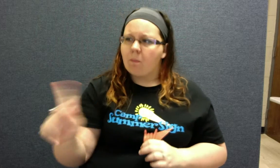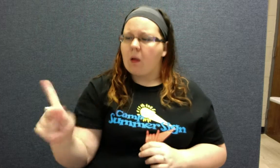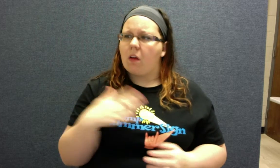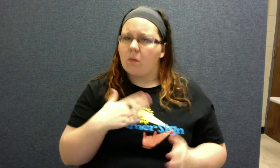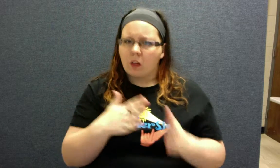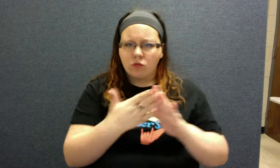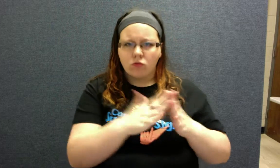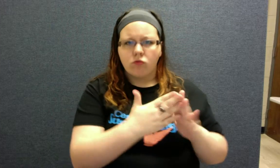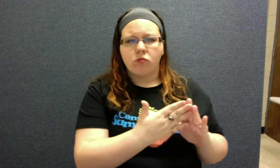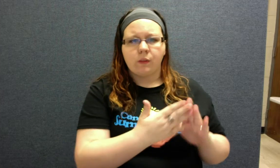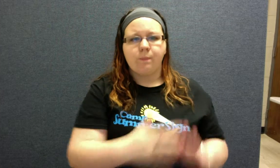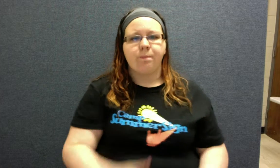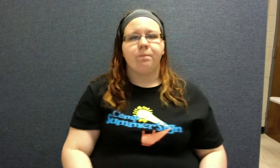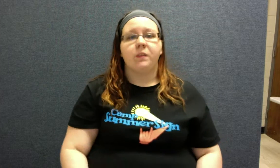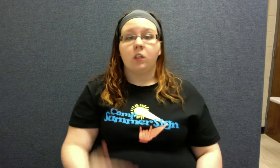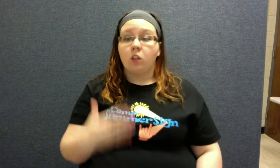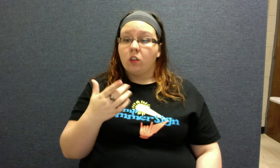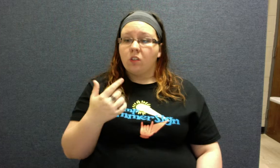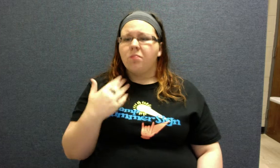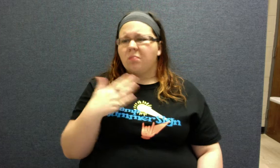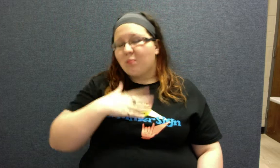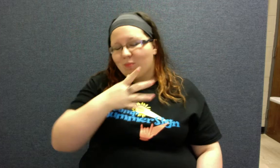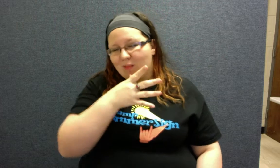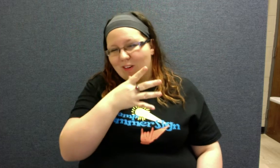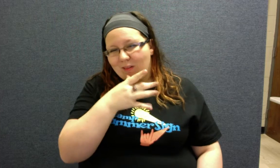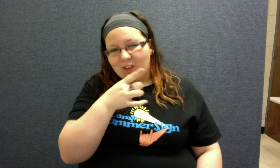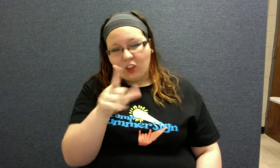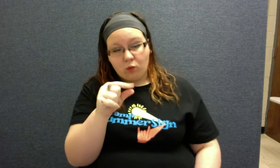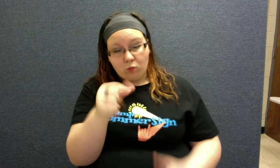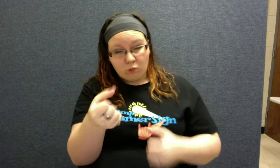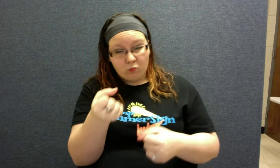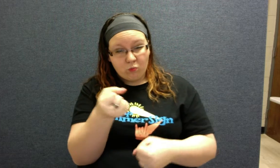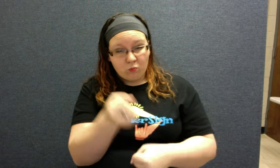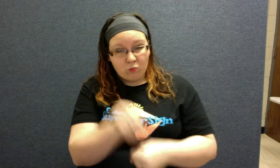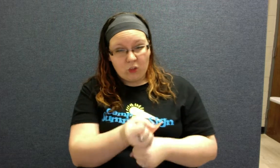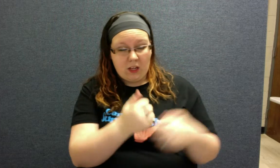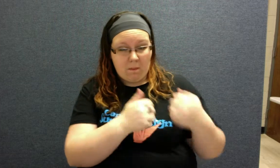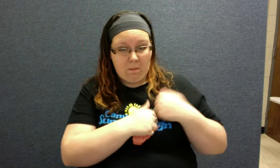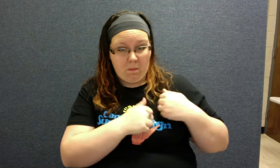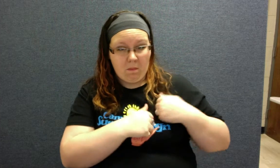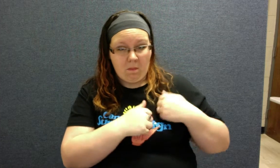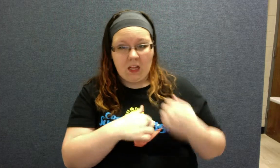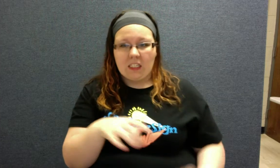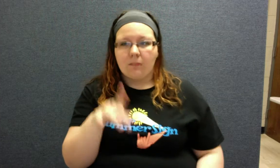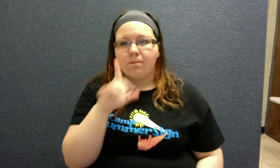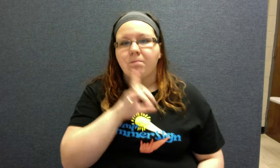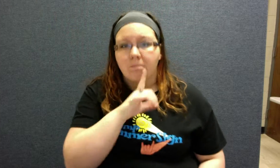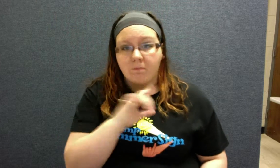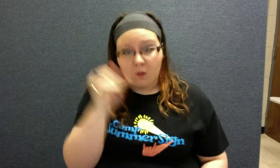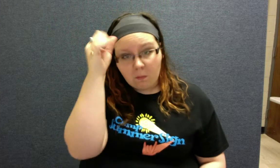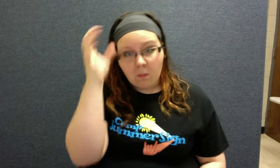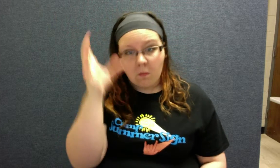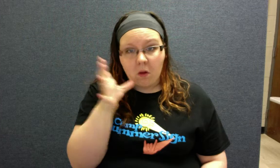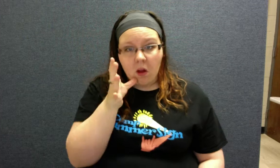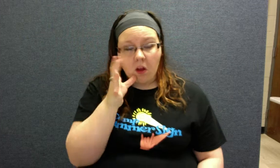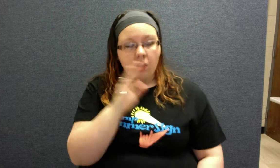with my mother. She did 20 years in the military as well as a single parent. And also for personal reasons, I was kind of looking for